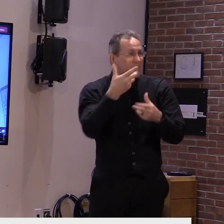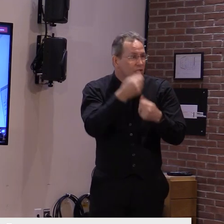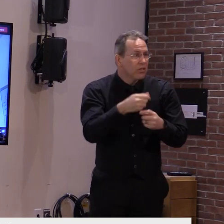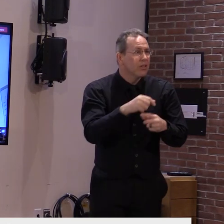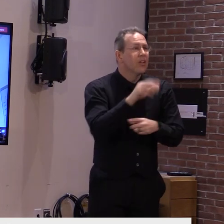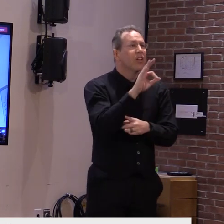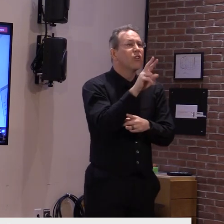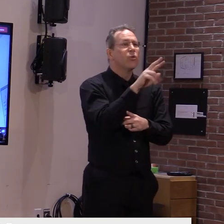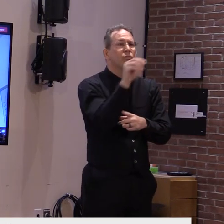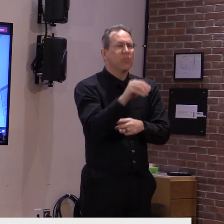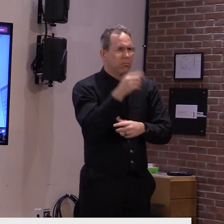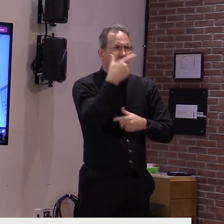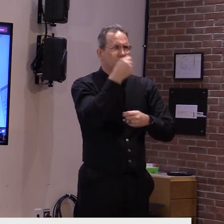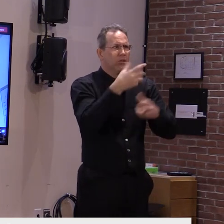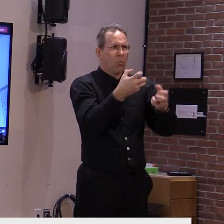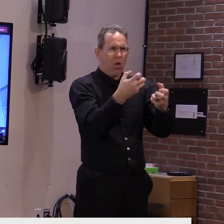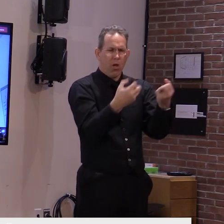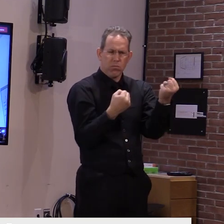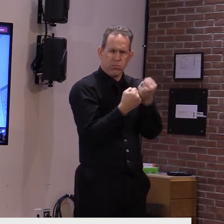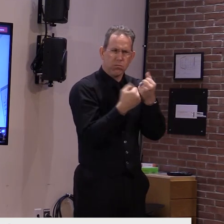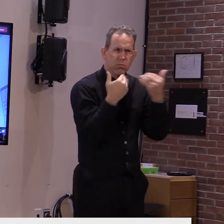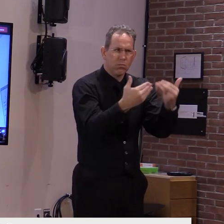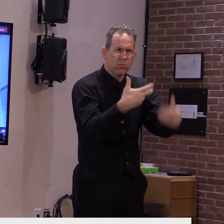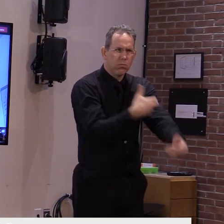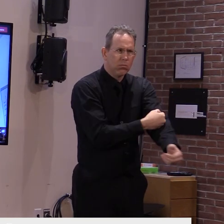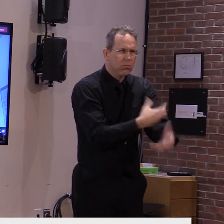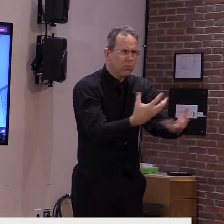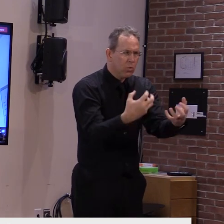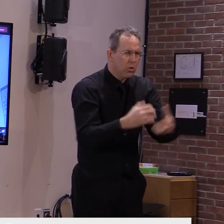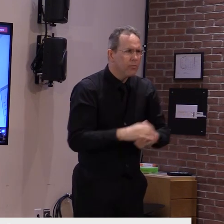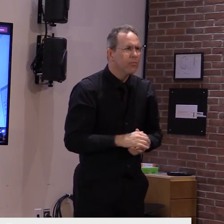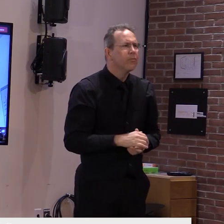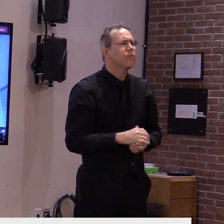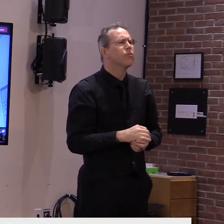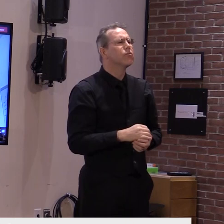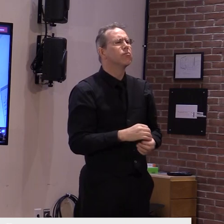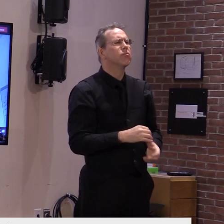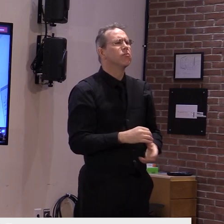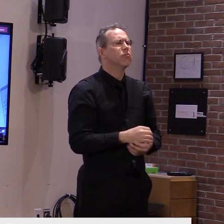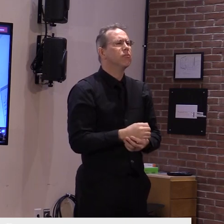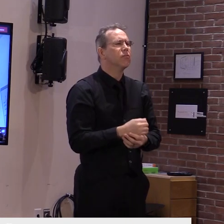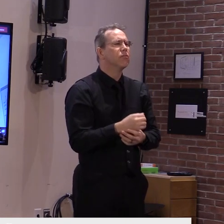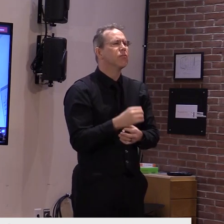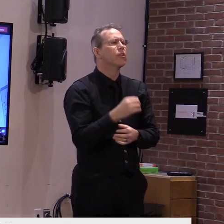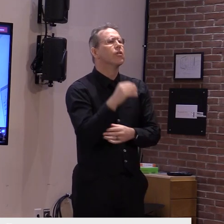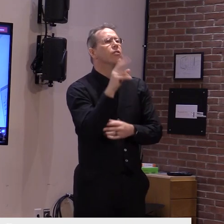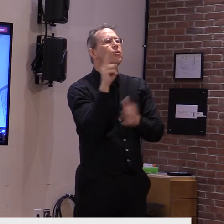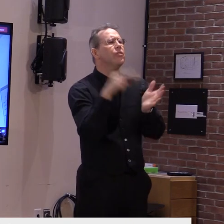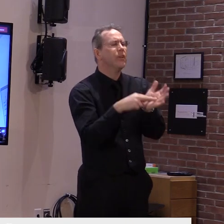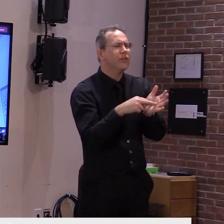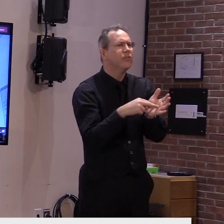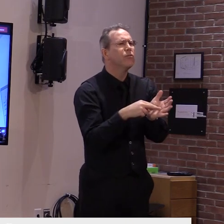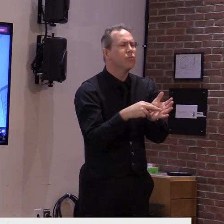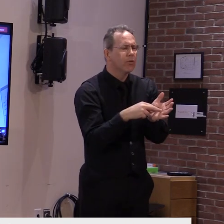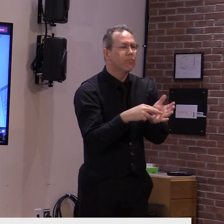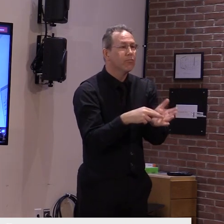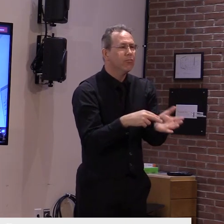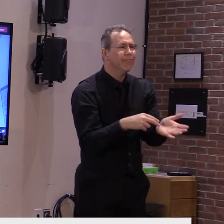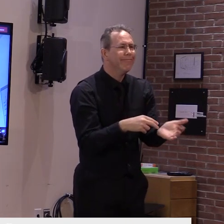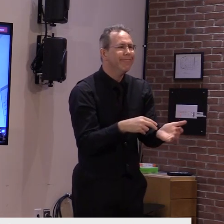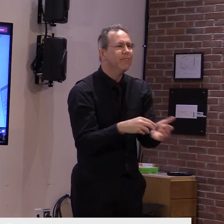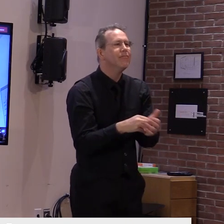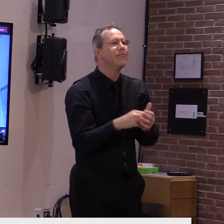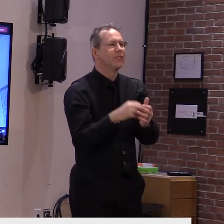vaccinated. We had 2,229 childcare staff respond to their survey, and 81% indicated an interest in getting